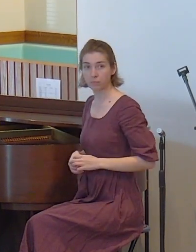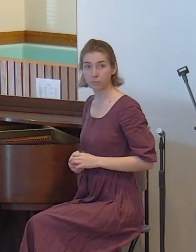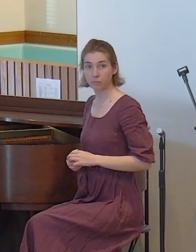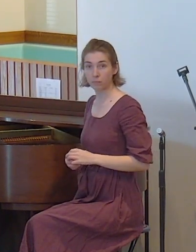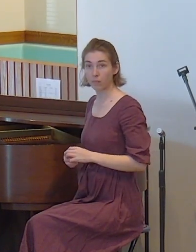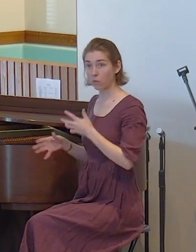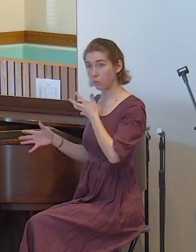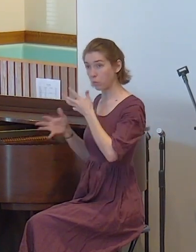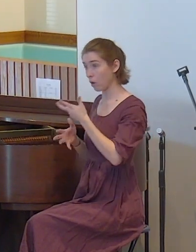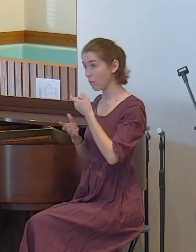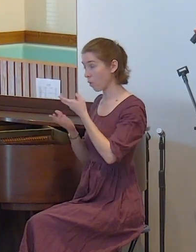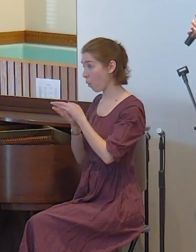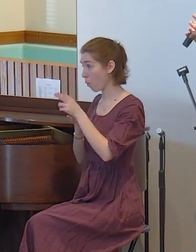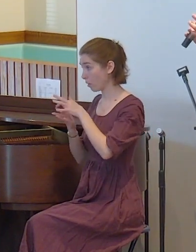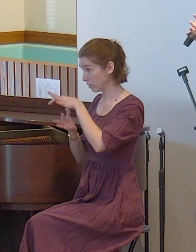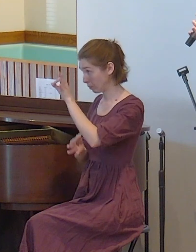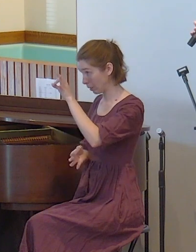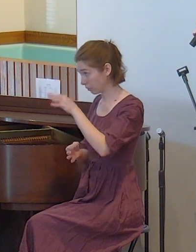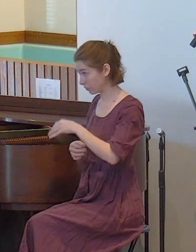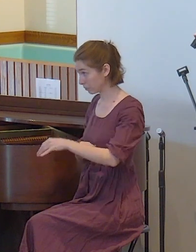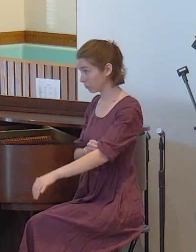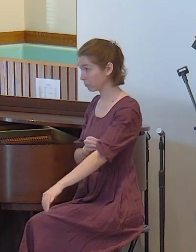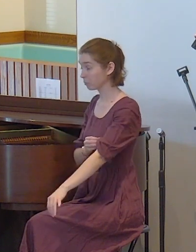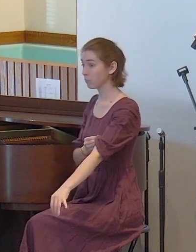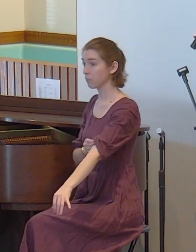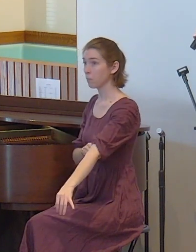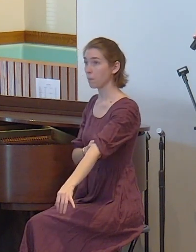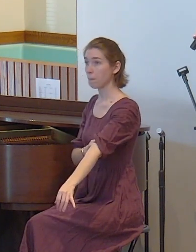The rushing wind of the Holy Spirit.